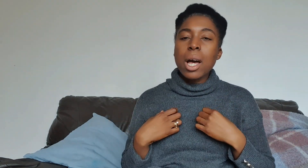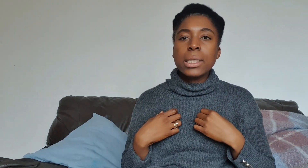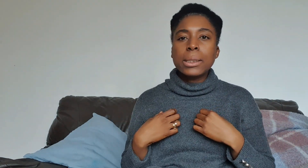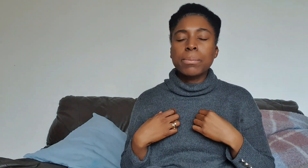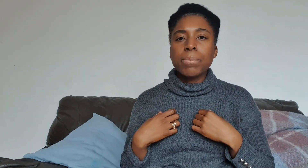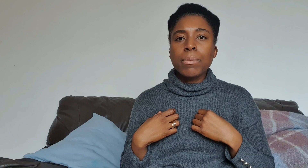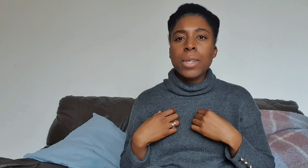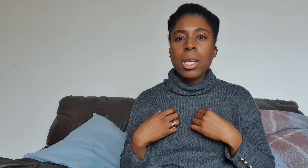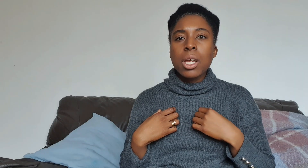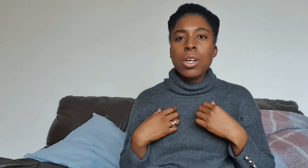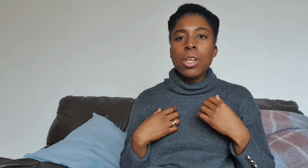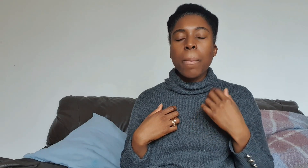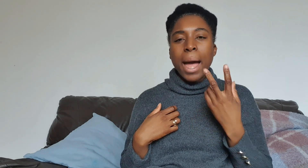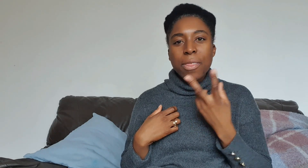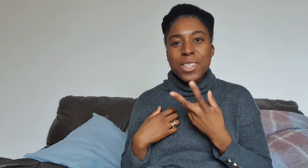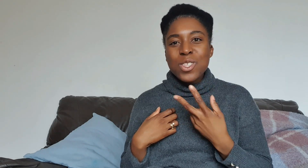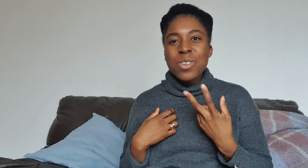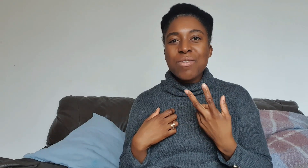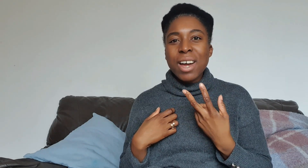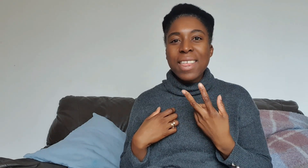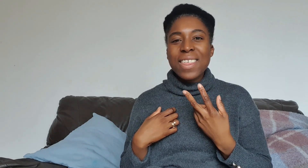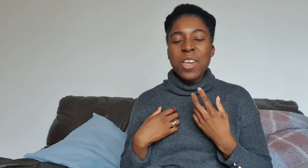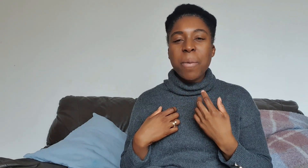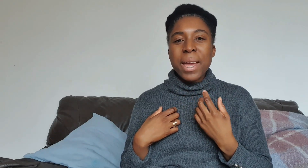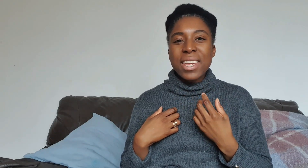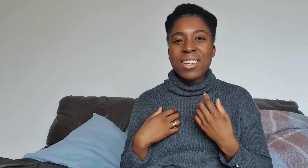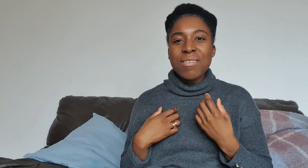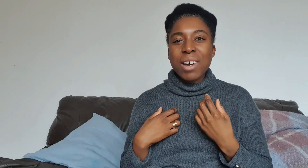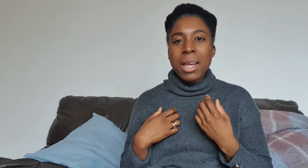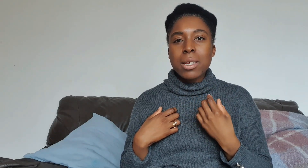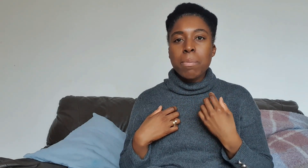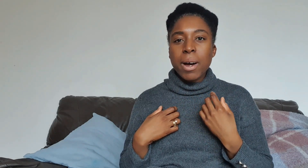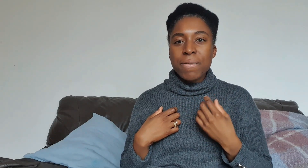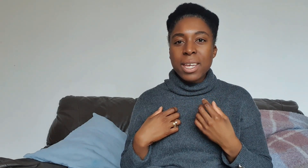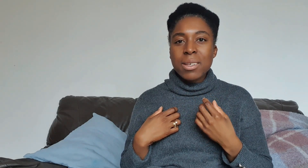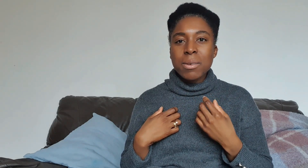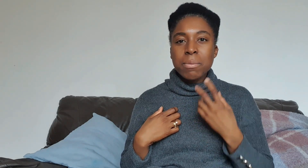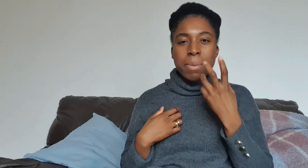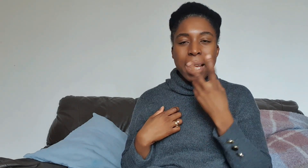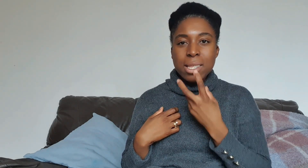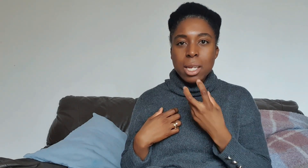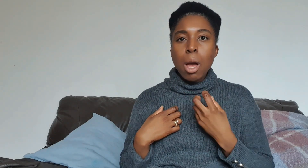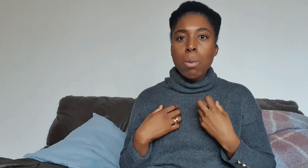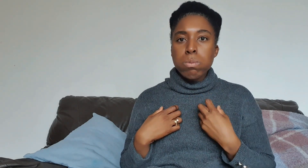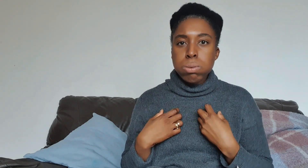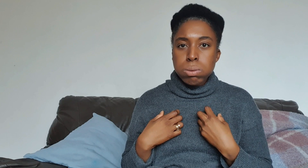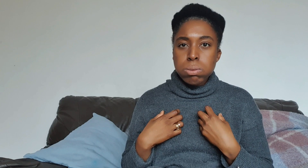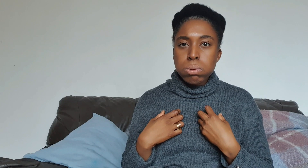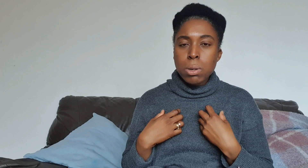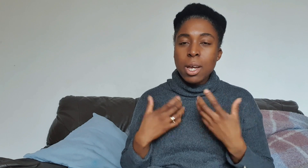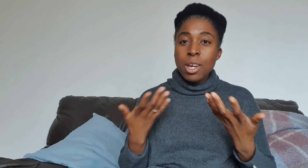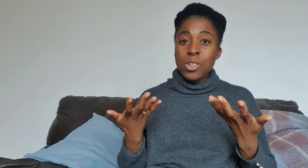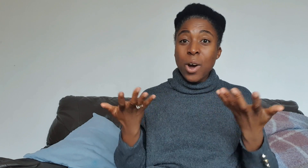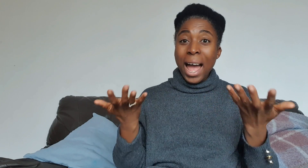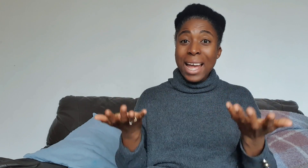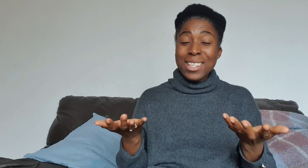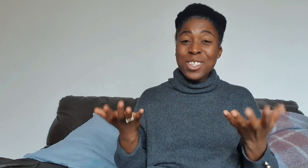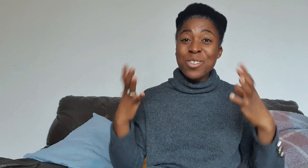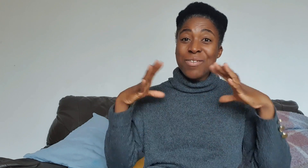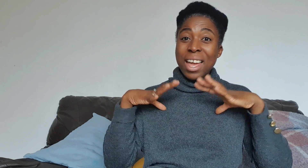because your mouth is doing the right thing, you're making the right puffing pattern, your hands are doing the right